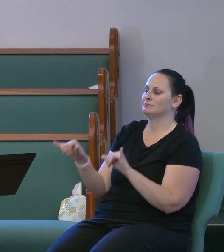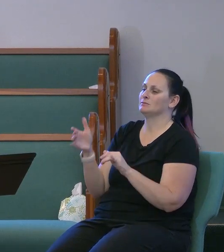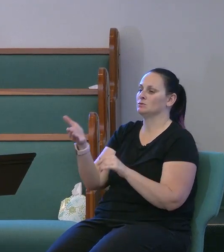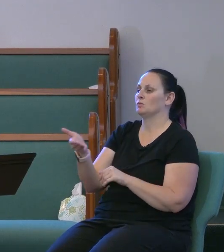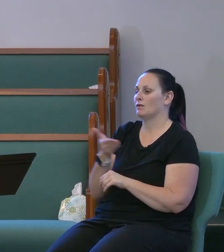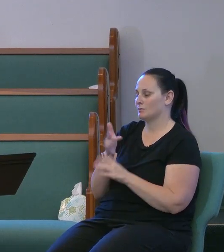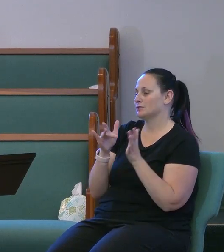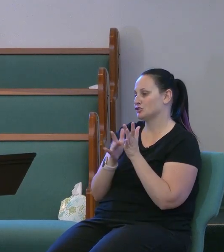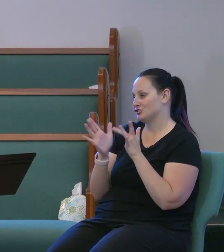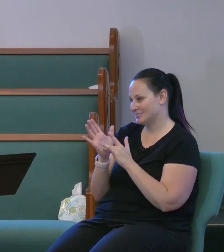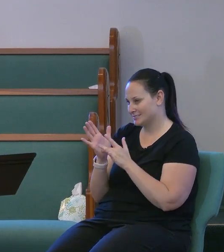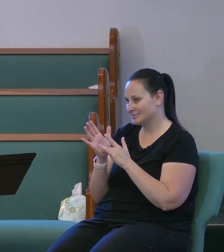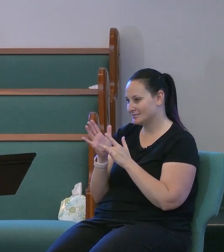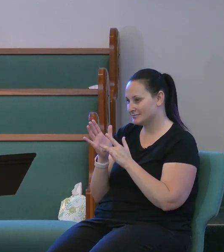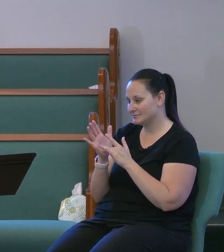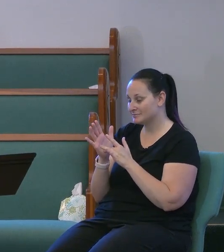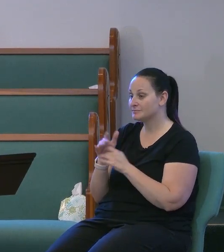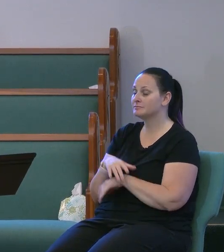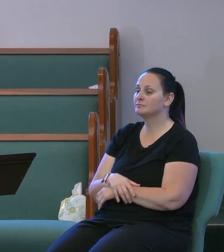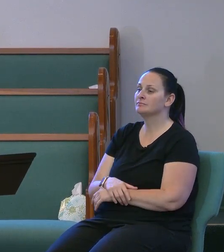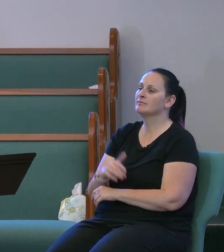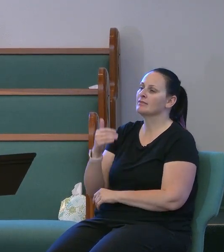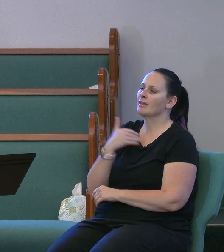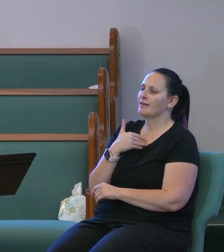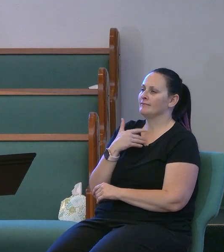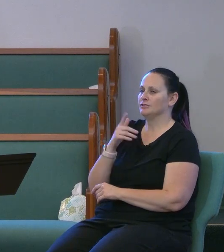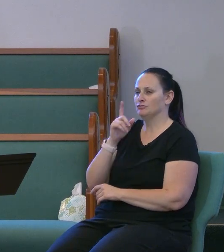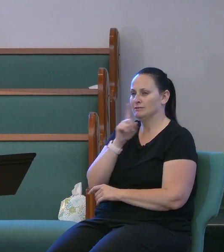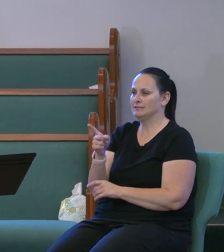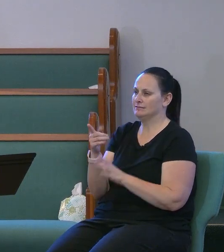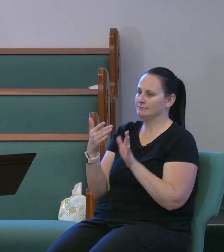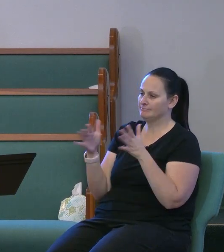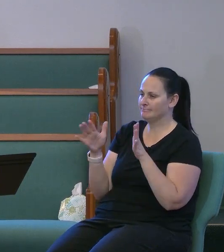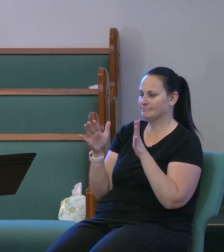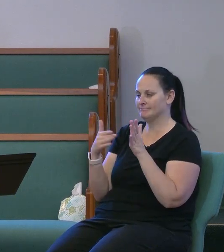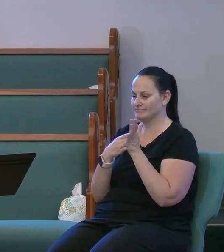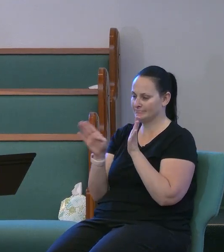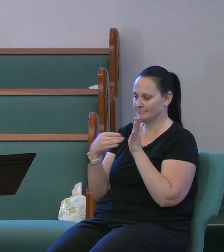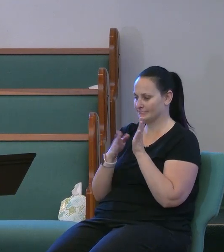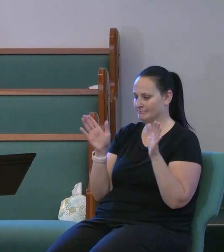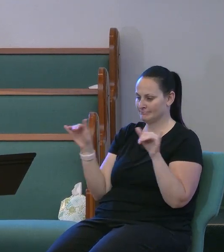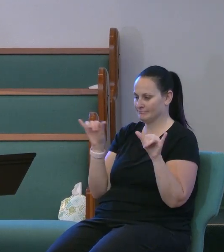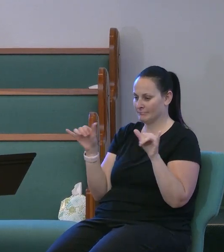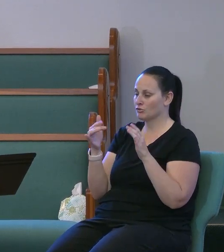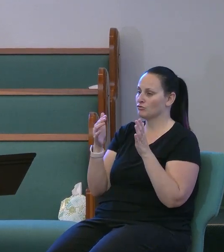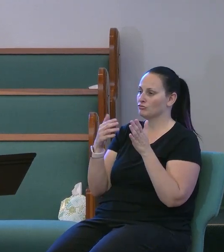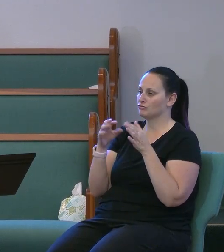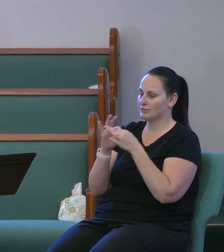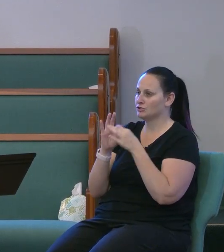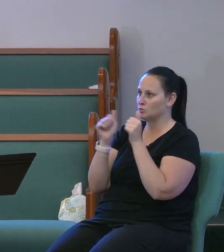welcoming Jesus. There is a reflexive relationship with the divine,